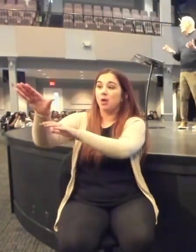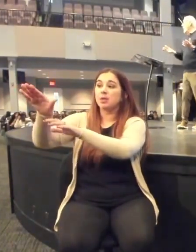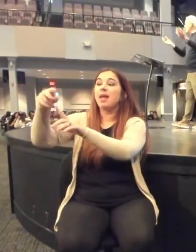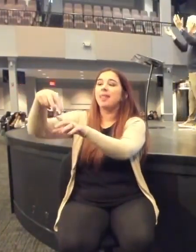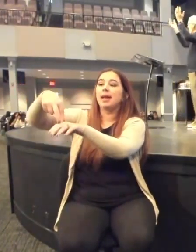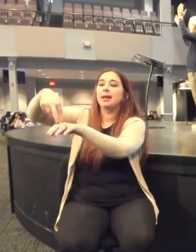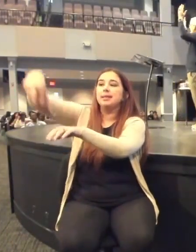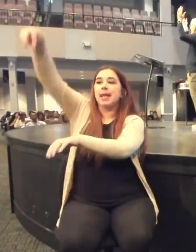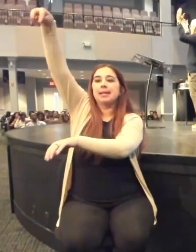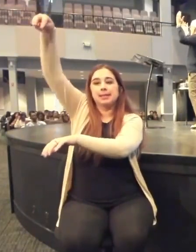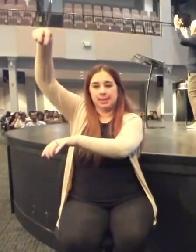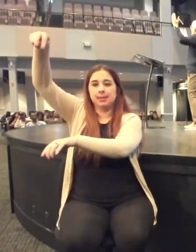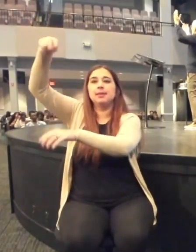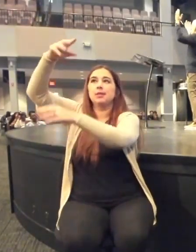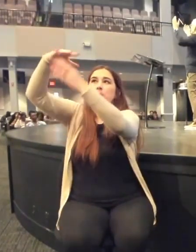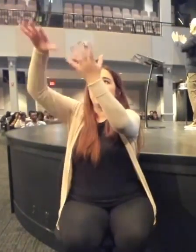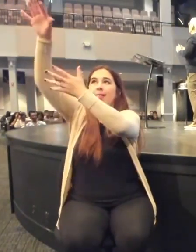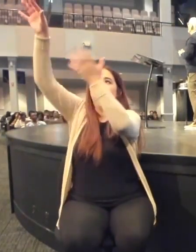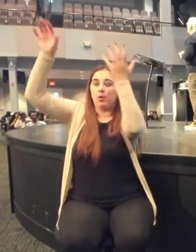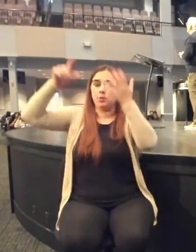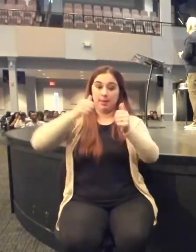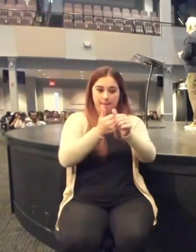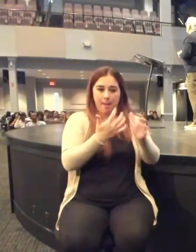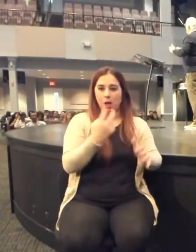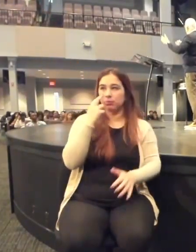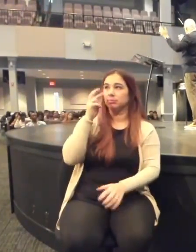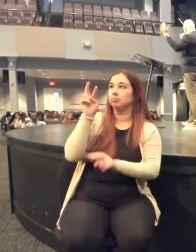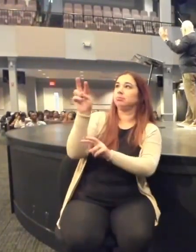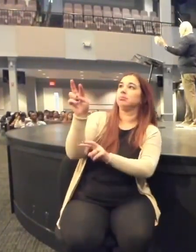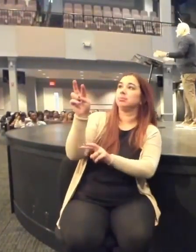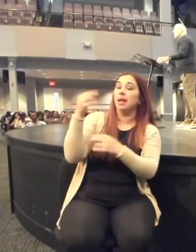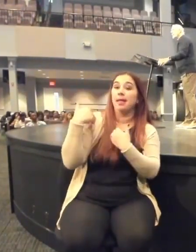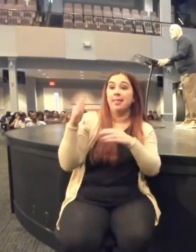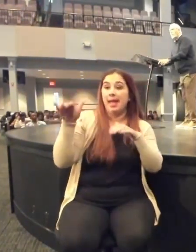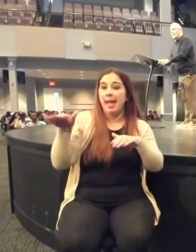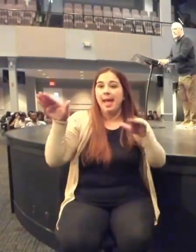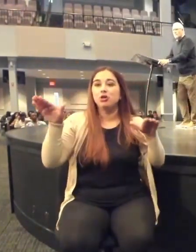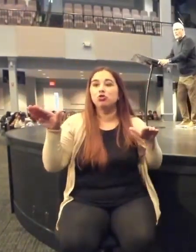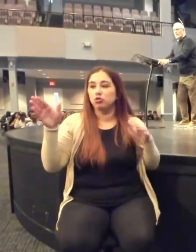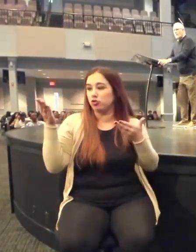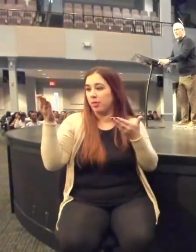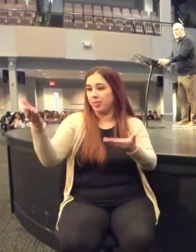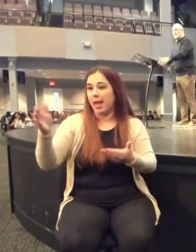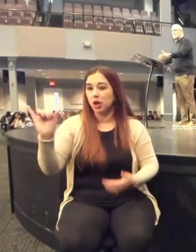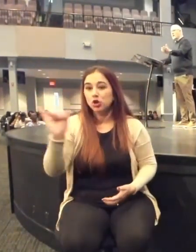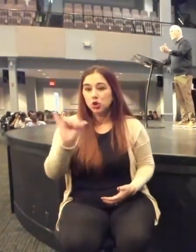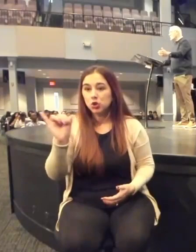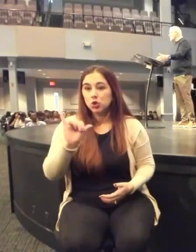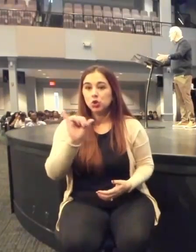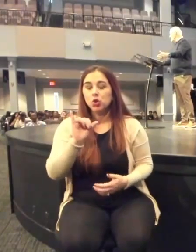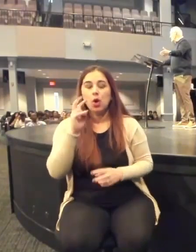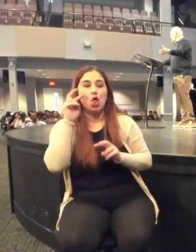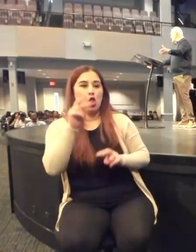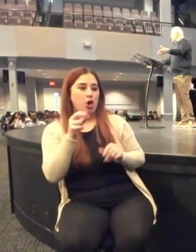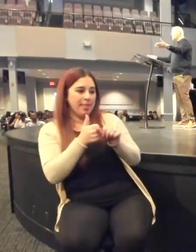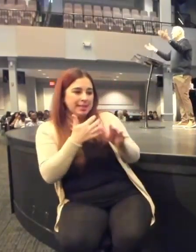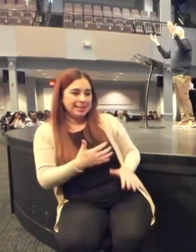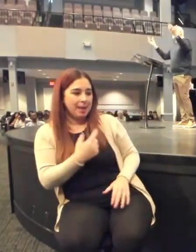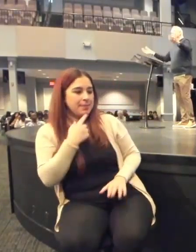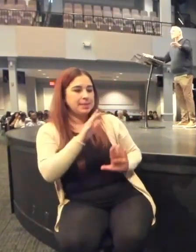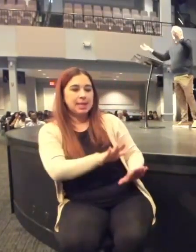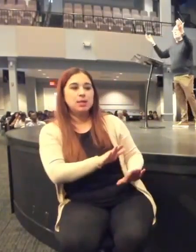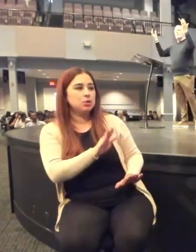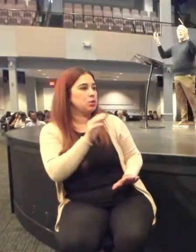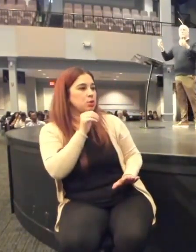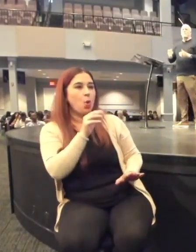clouds. They watch him go into the clouds. And there are angels that attend that moment as well and look at the disciples and say, you don't need